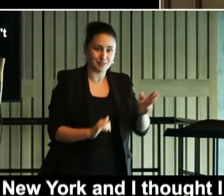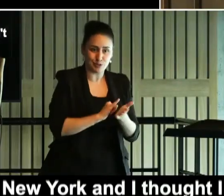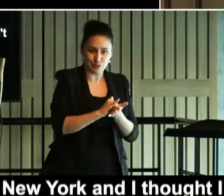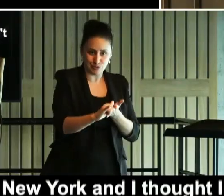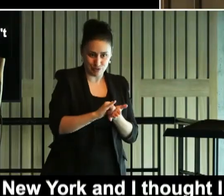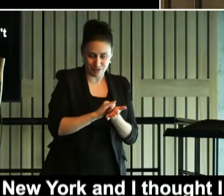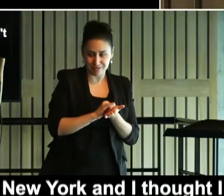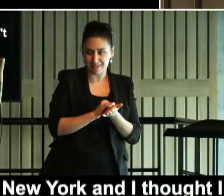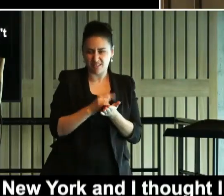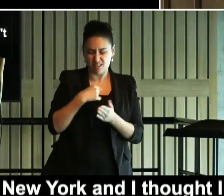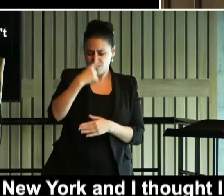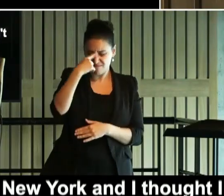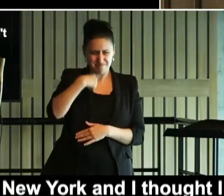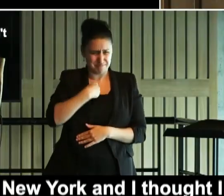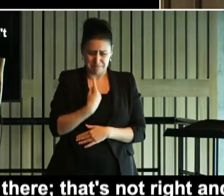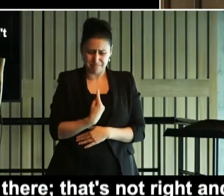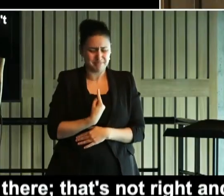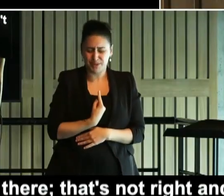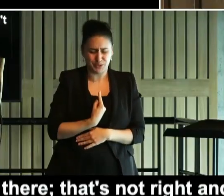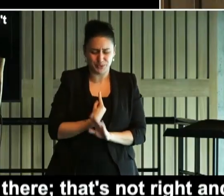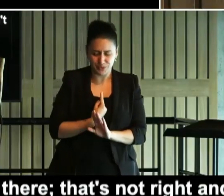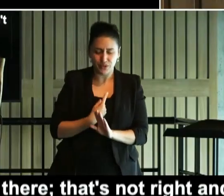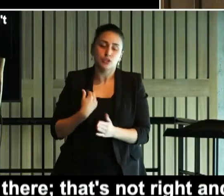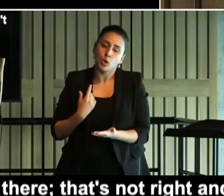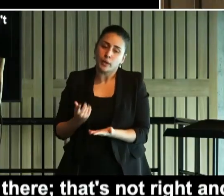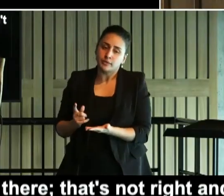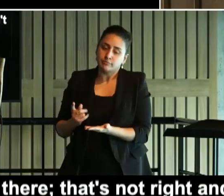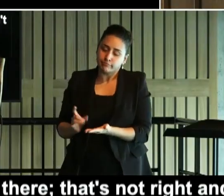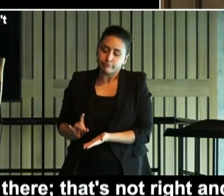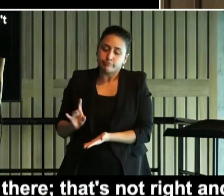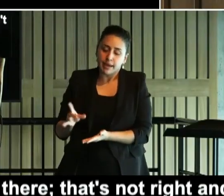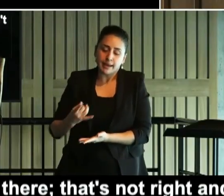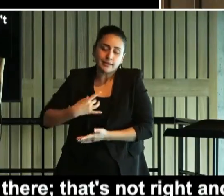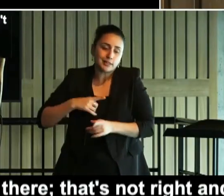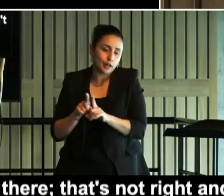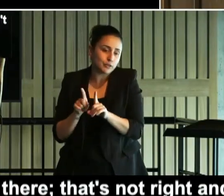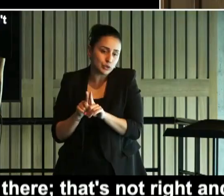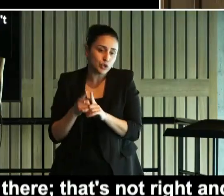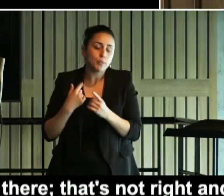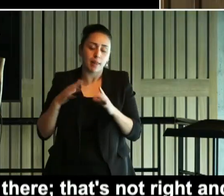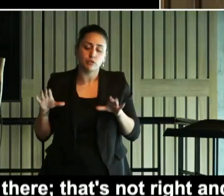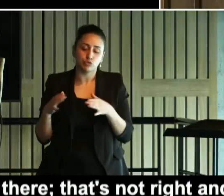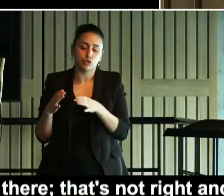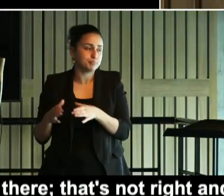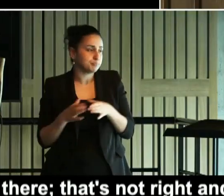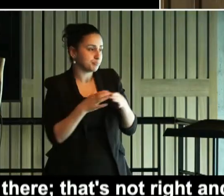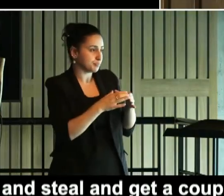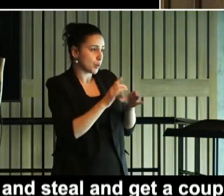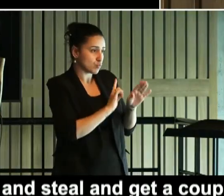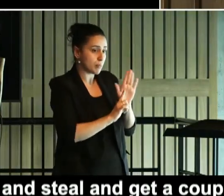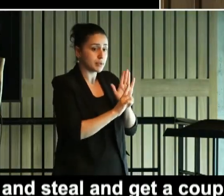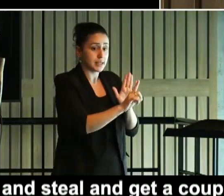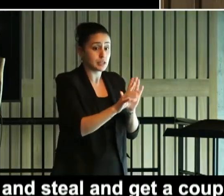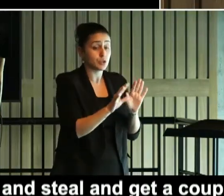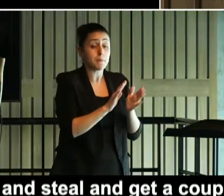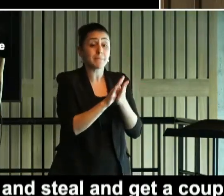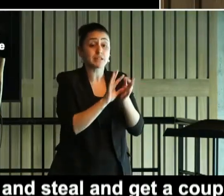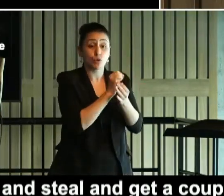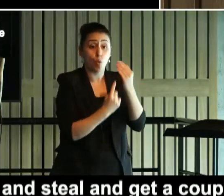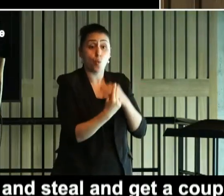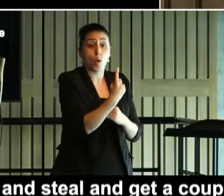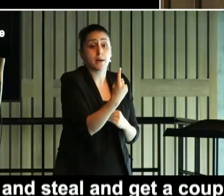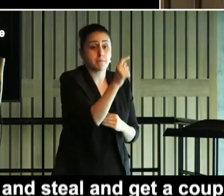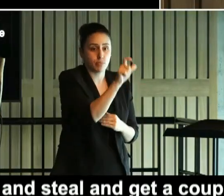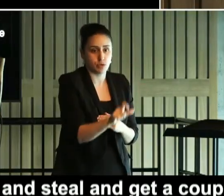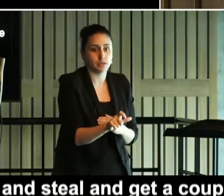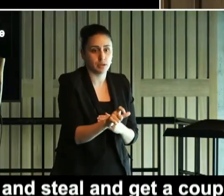and contributed our own funding as well to get there. So when we went as a group, and we were seen not just as one person, but a group of